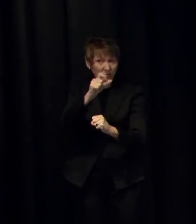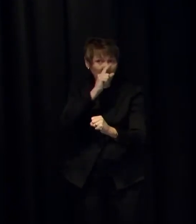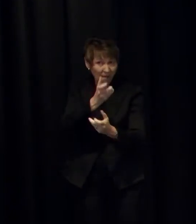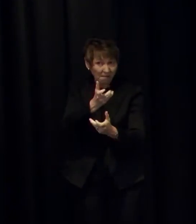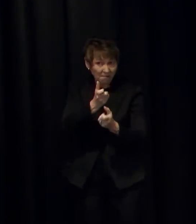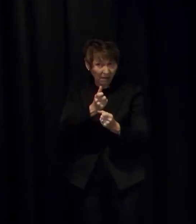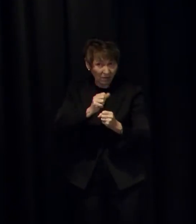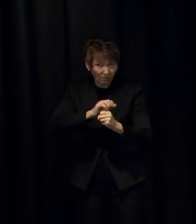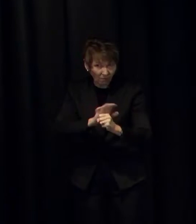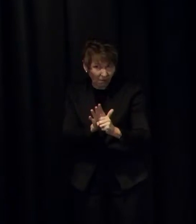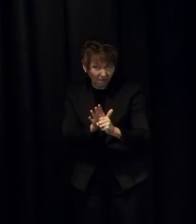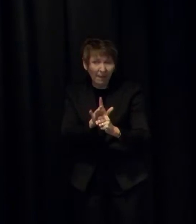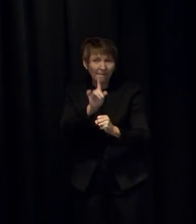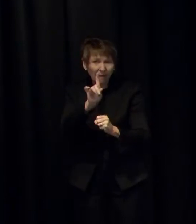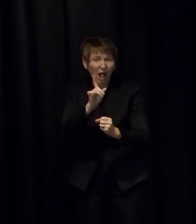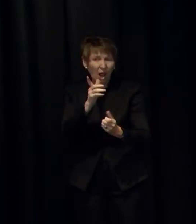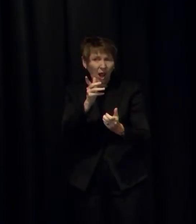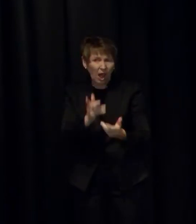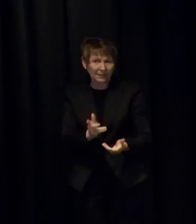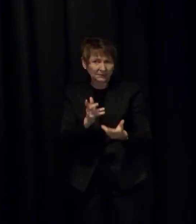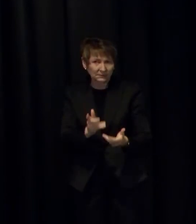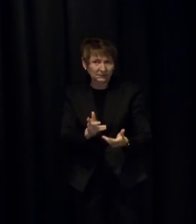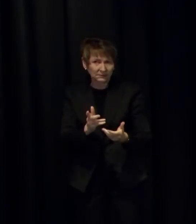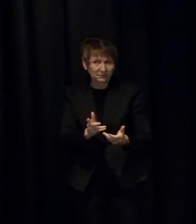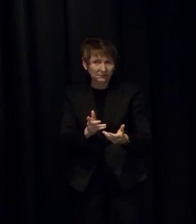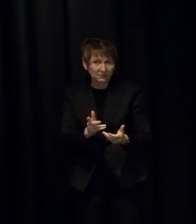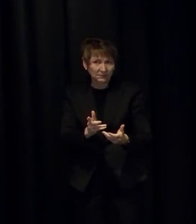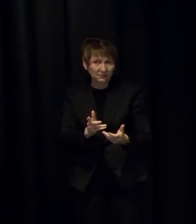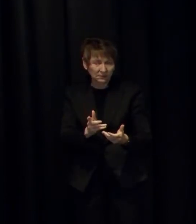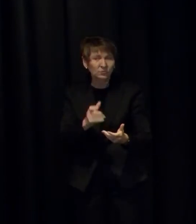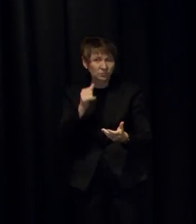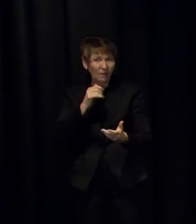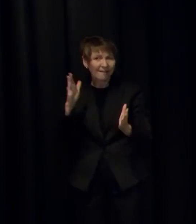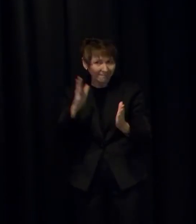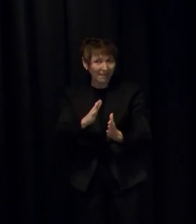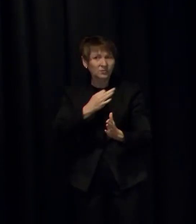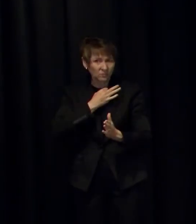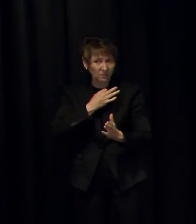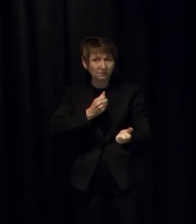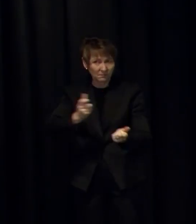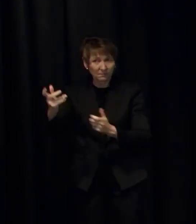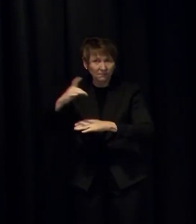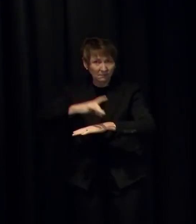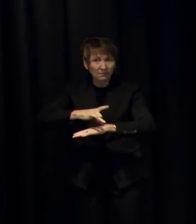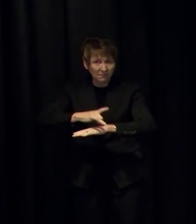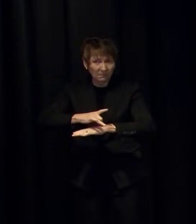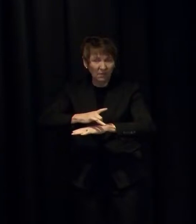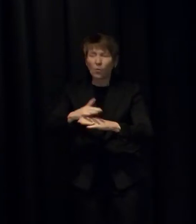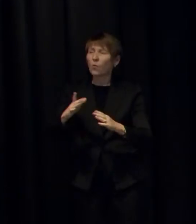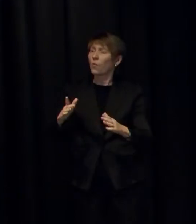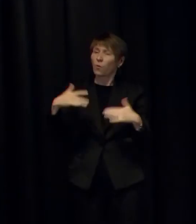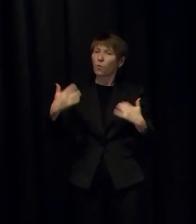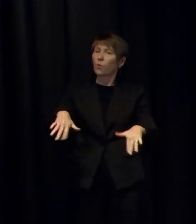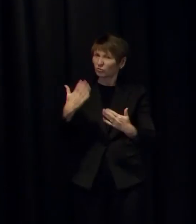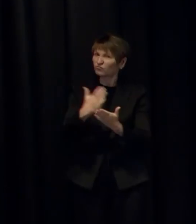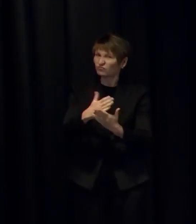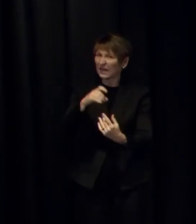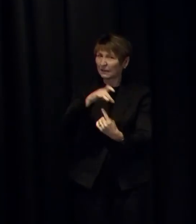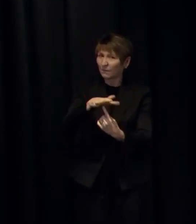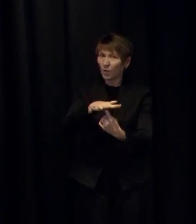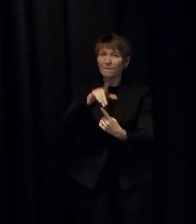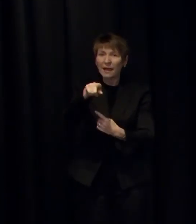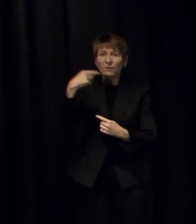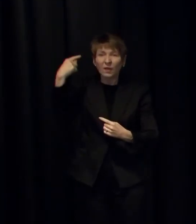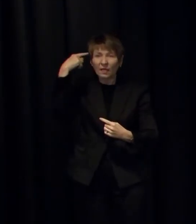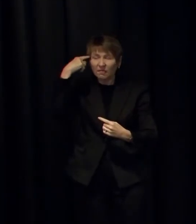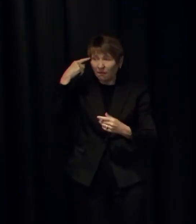remain completely unvaccinated to be reduced by half is hugely important. It doesn't seem like a big percentage.